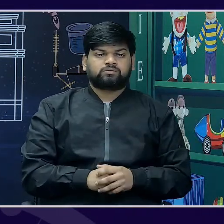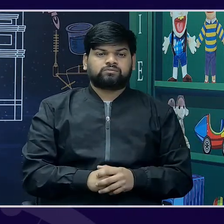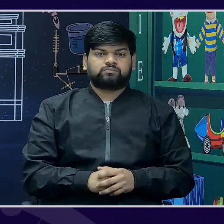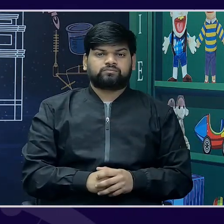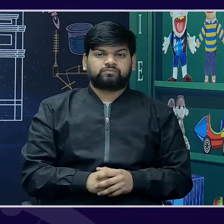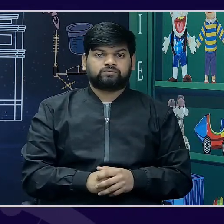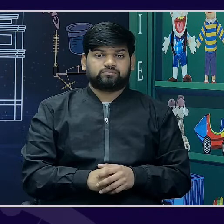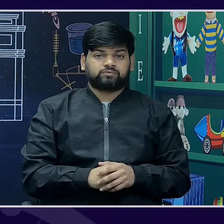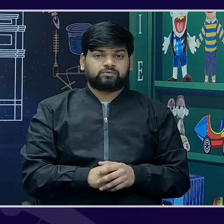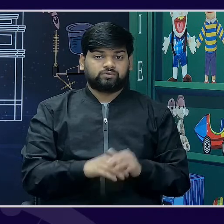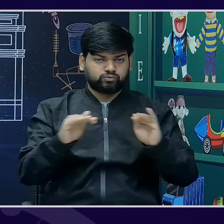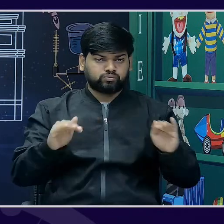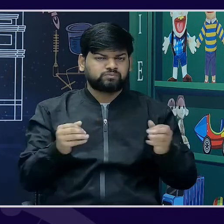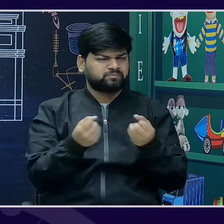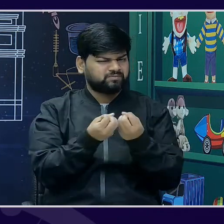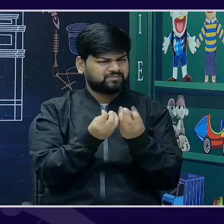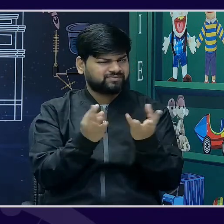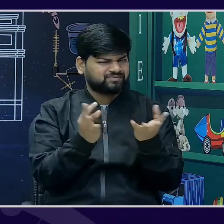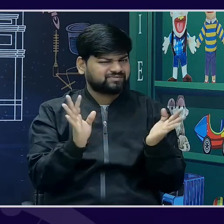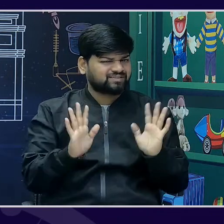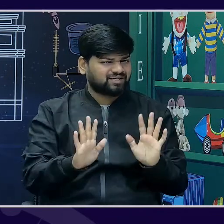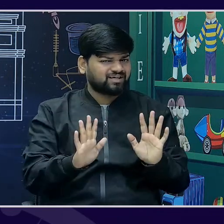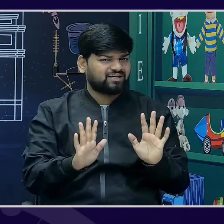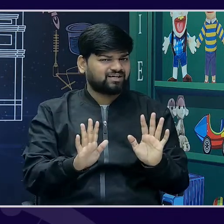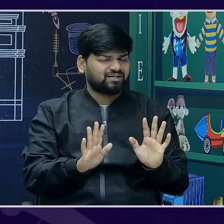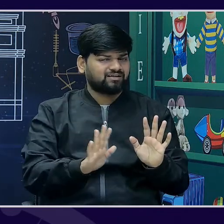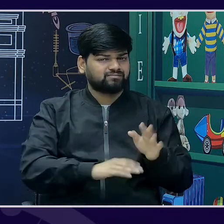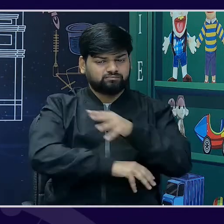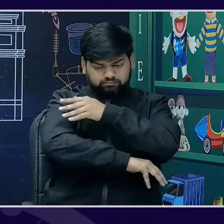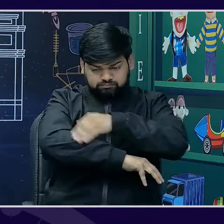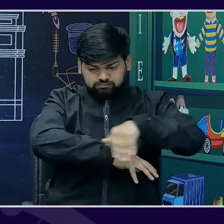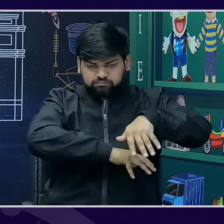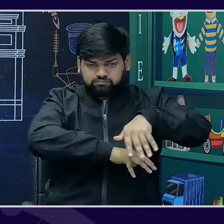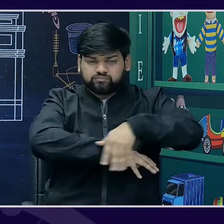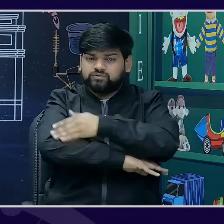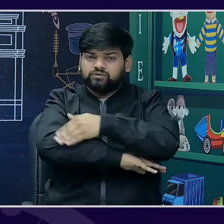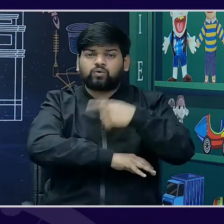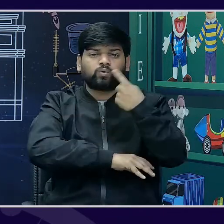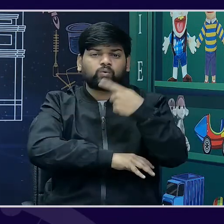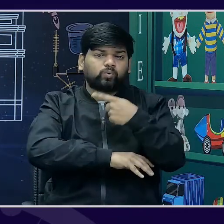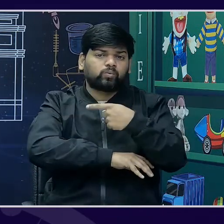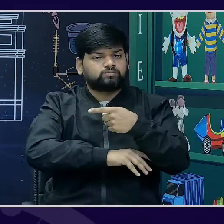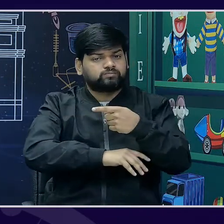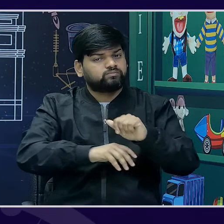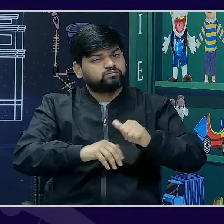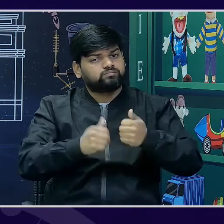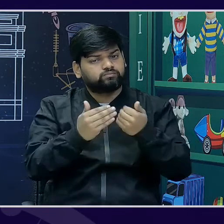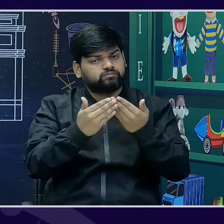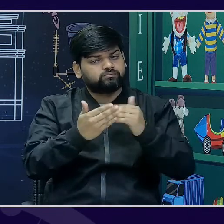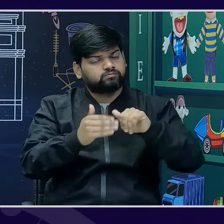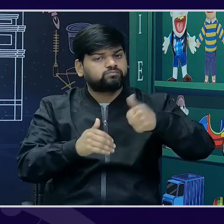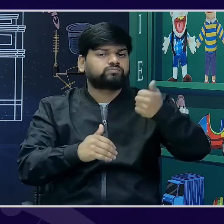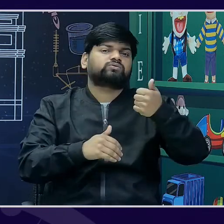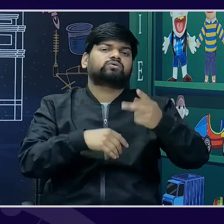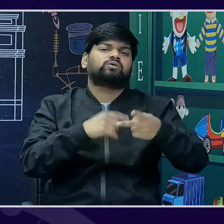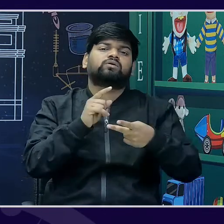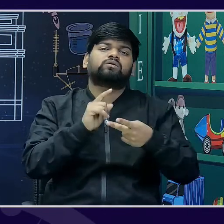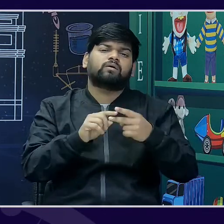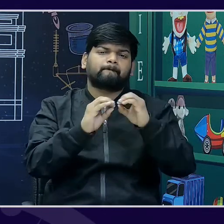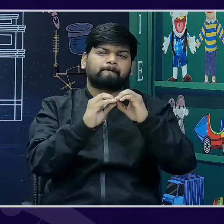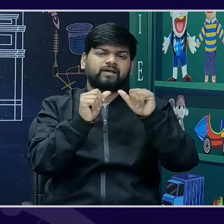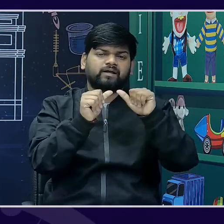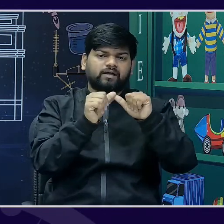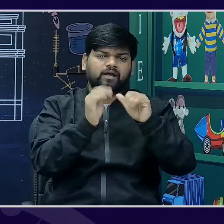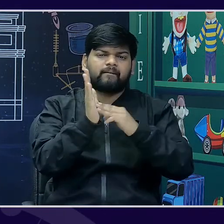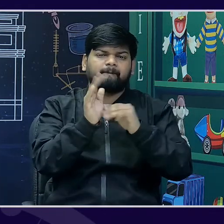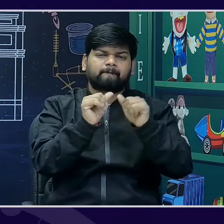engineering, who have done their uh, graduations. So success is